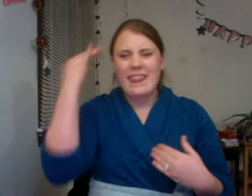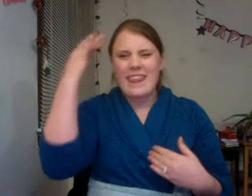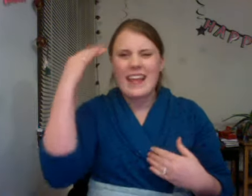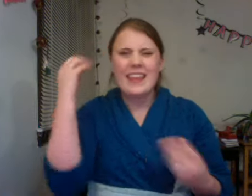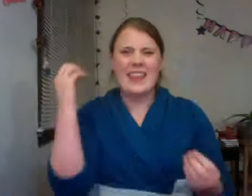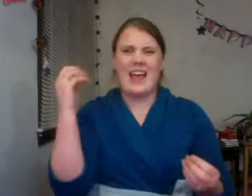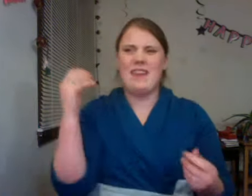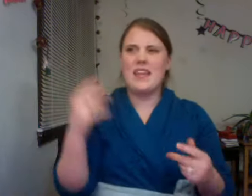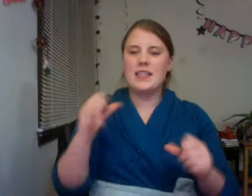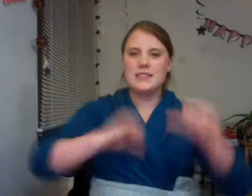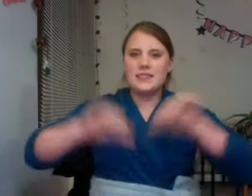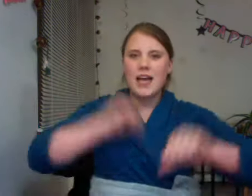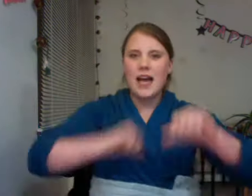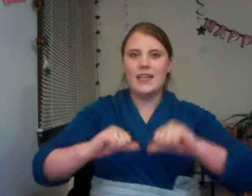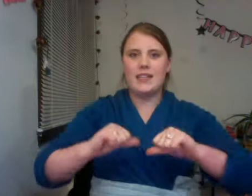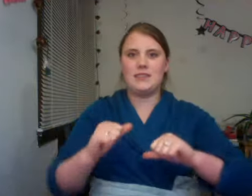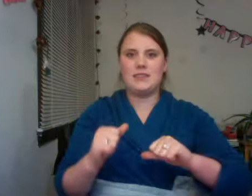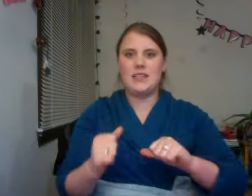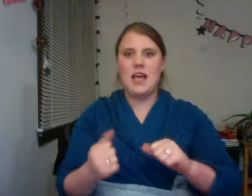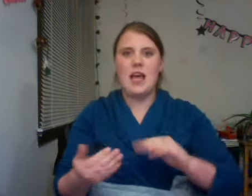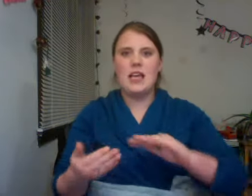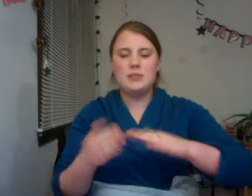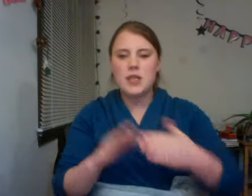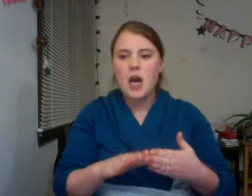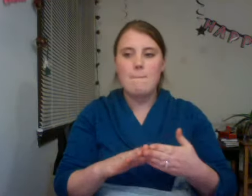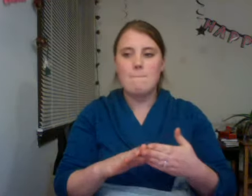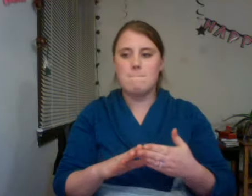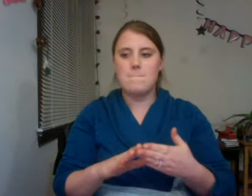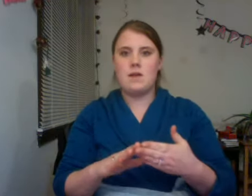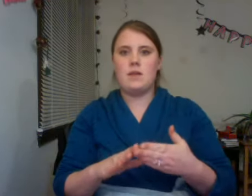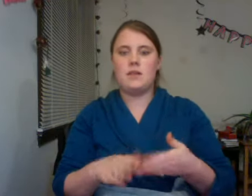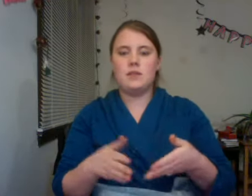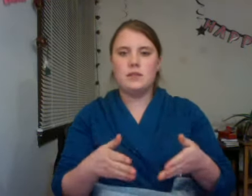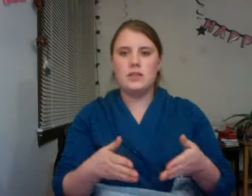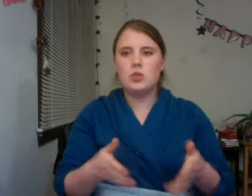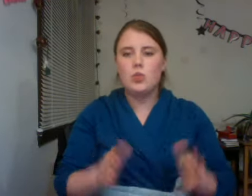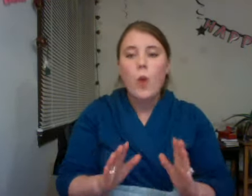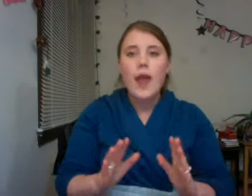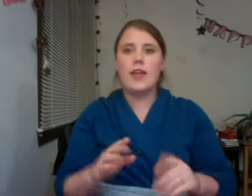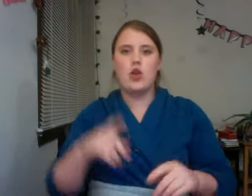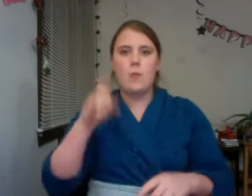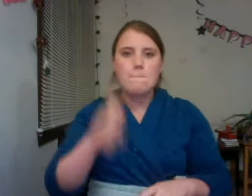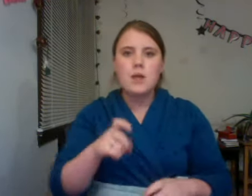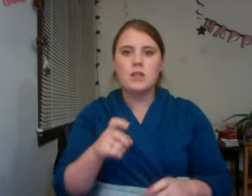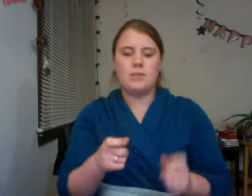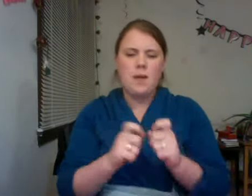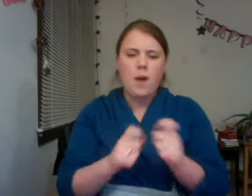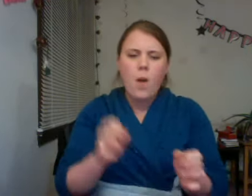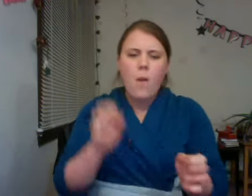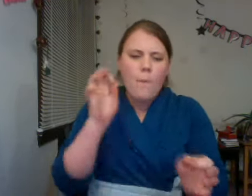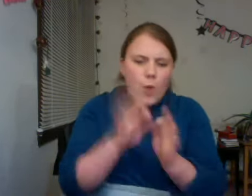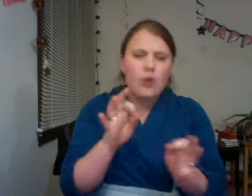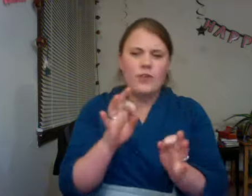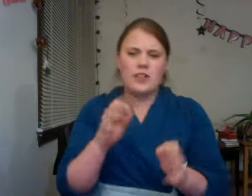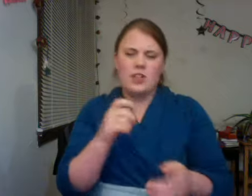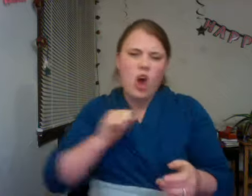become that horrible storyteller that we all know, who gives us all the details nobody cares about. We are like, oh, I met